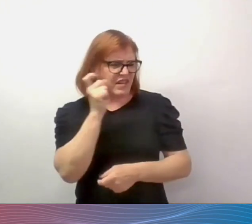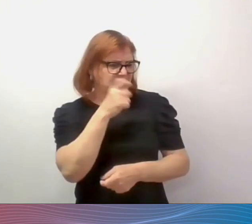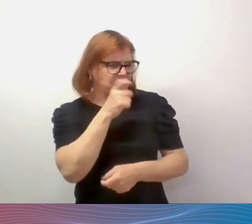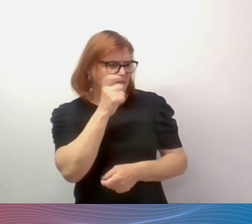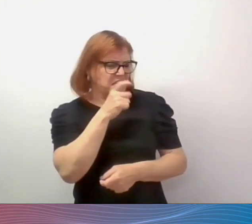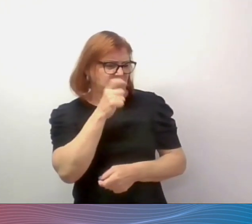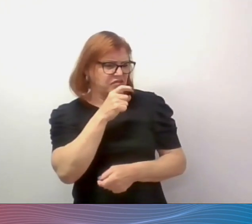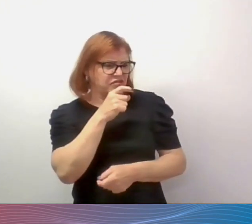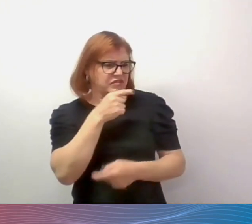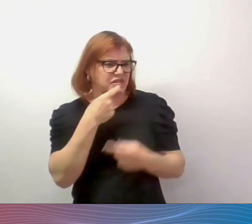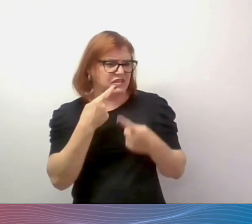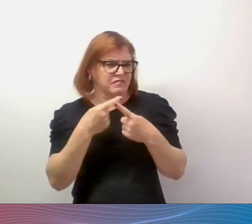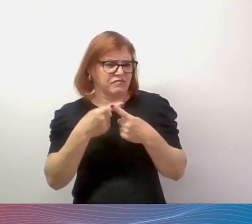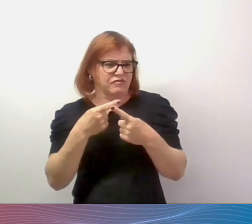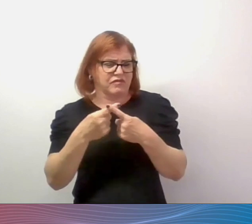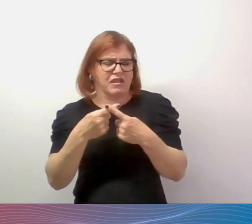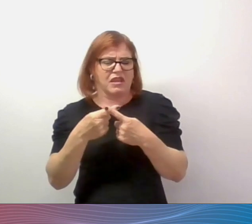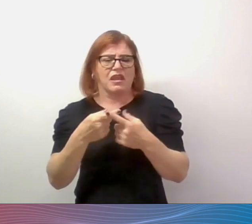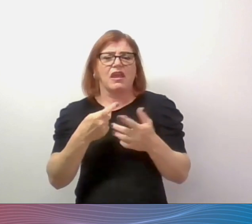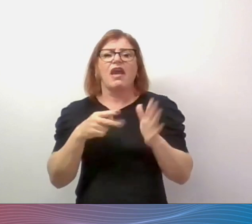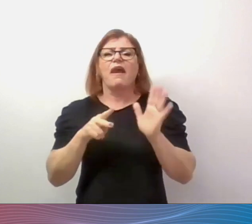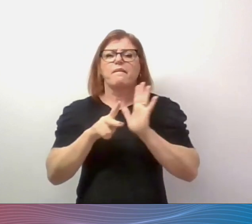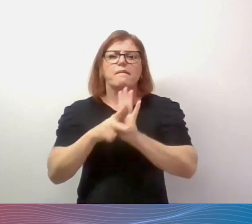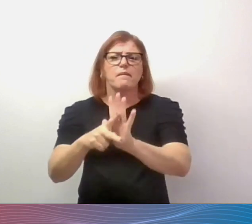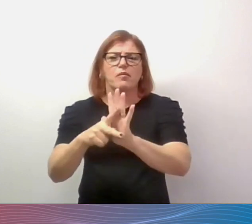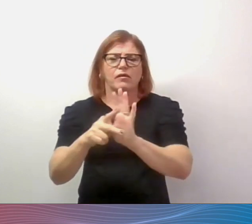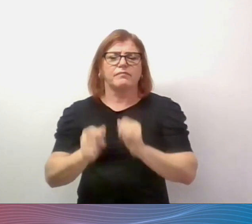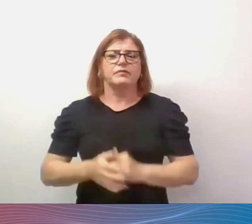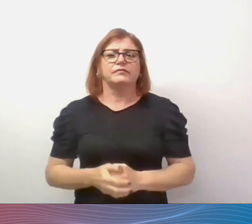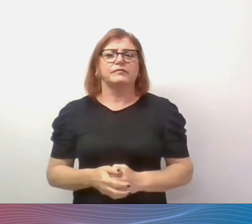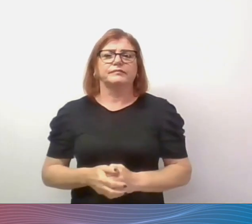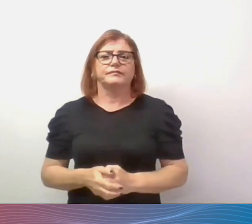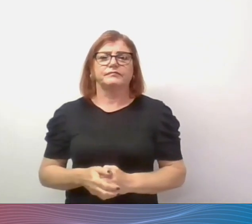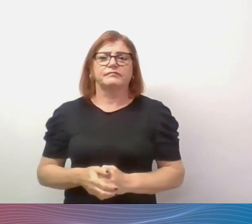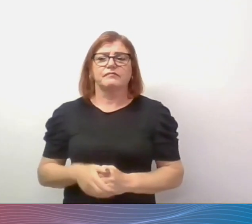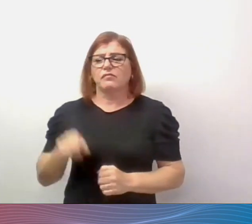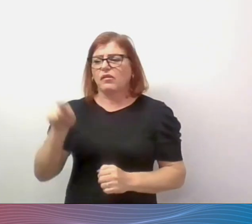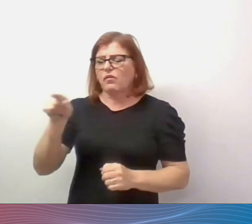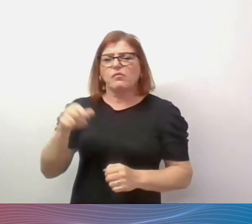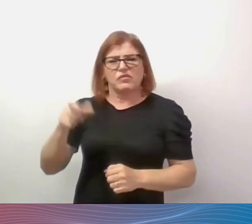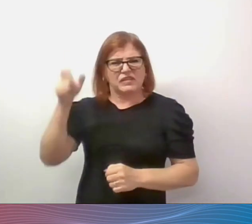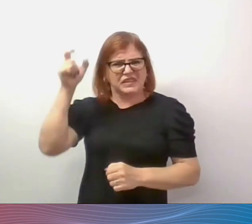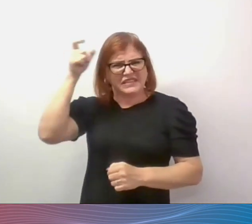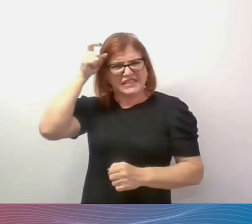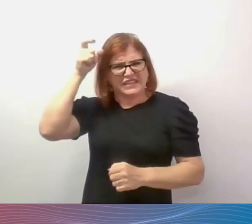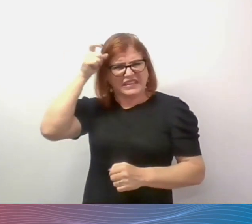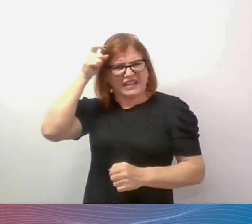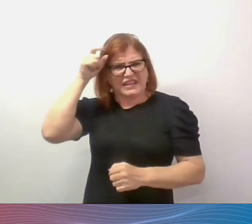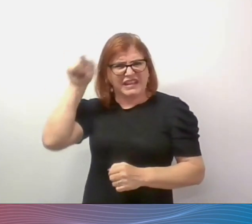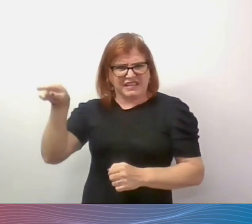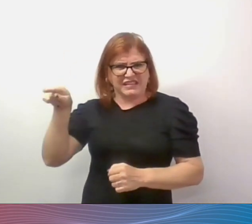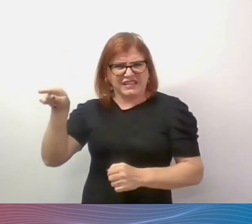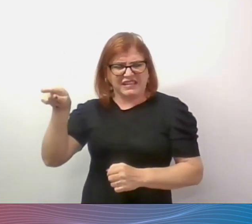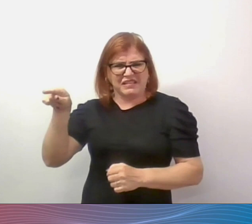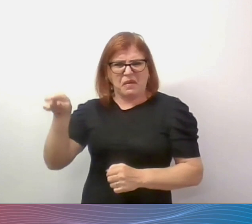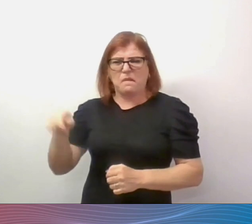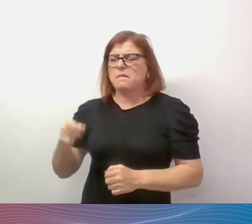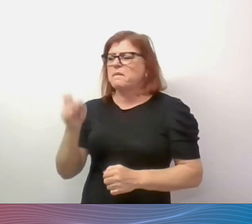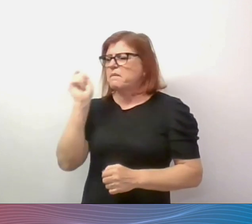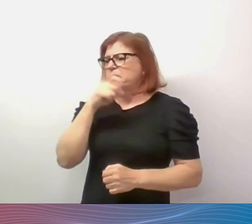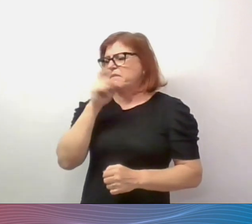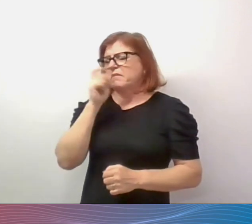And when he speaks lies, he speaks something from himself. Porque ele é mentiroso. Because he is a liar. Então o homem caiu